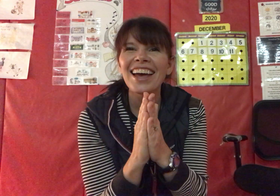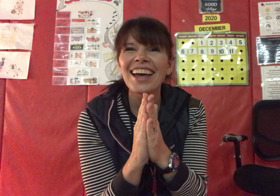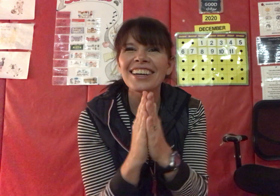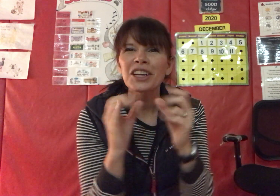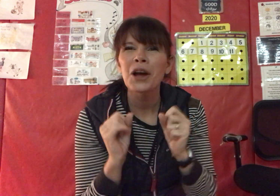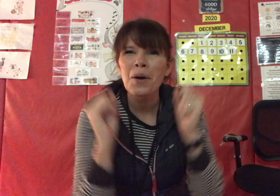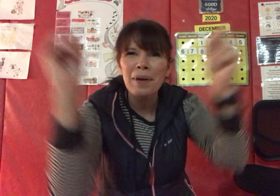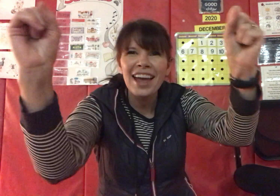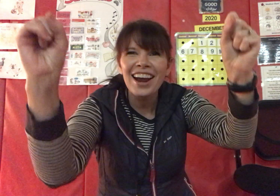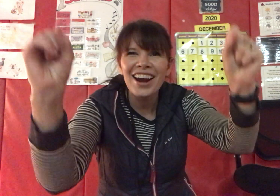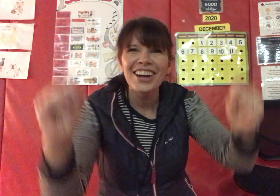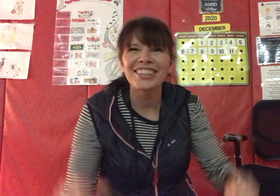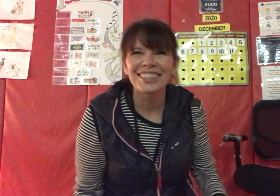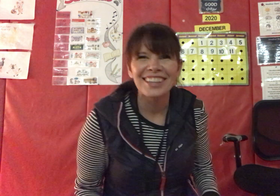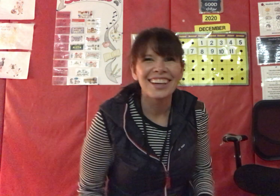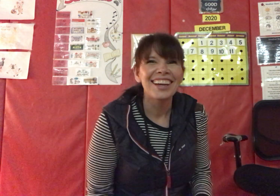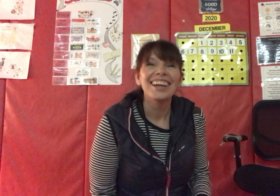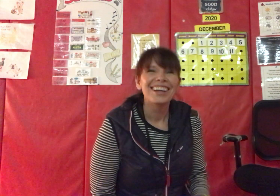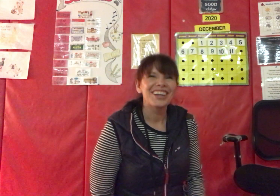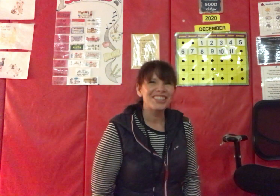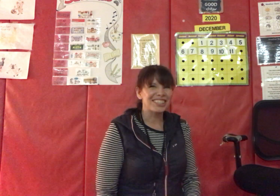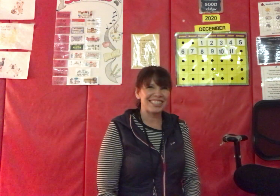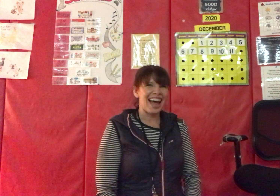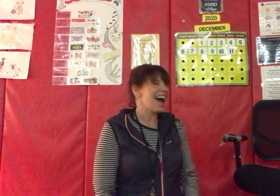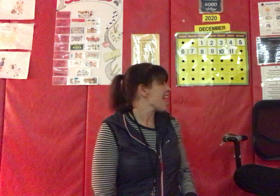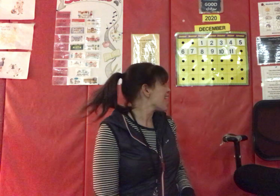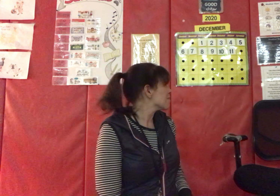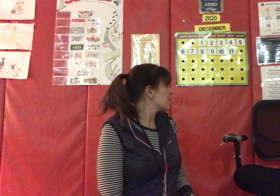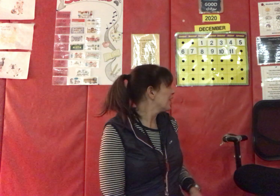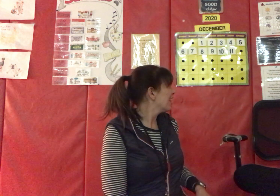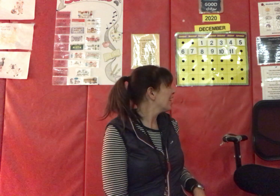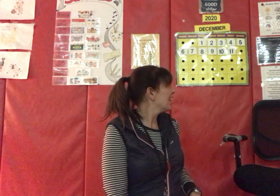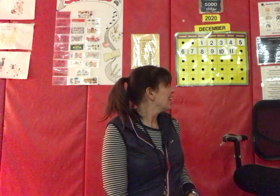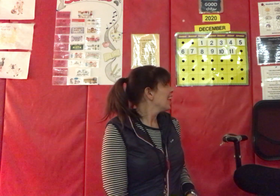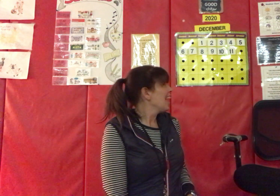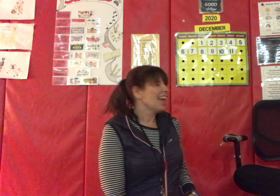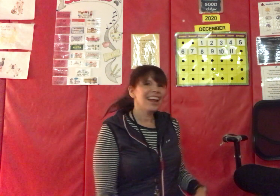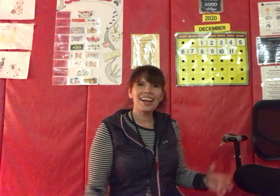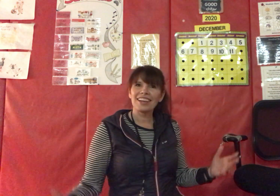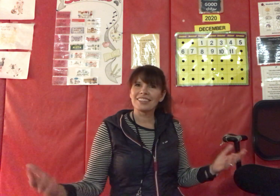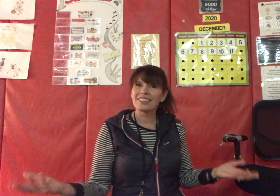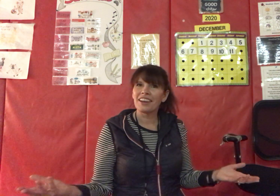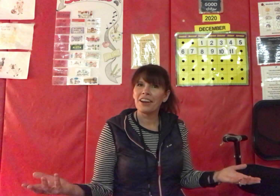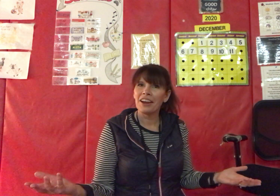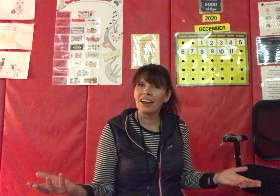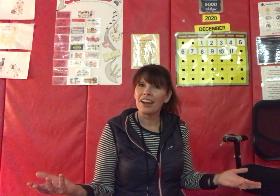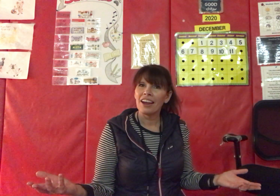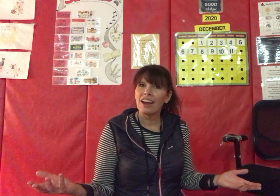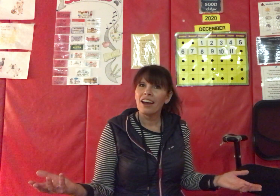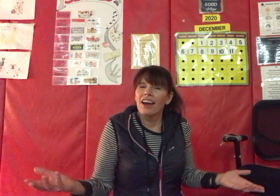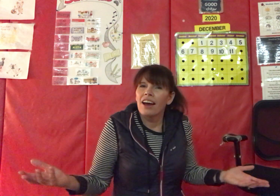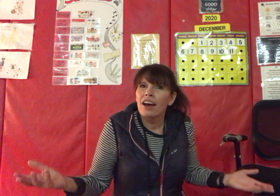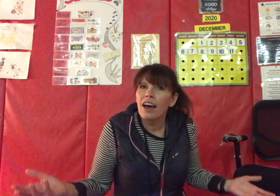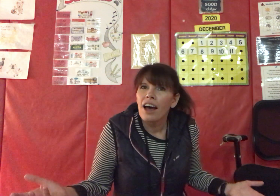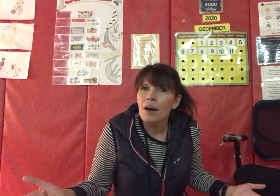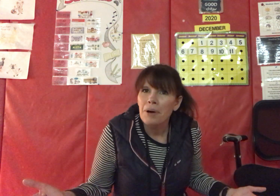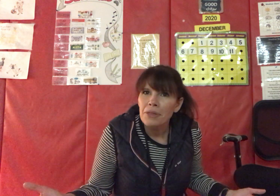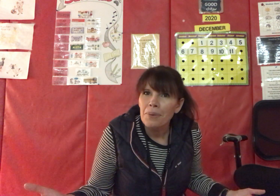1, 2, 3, 4, 5, 6, 7, 8, 9, 10, 11. Go Bears! Good job. And how about the